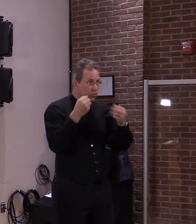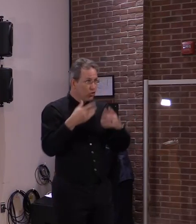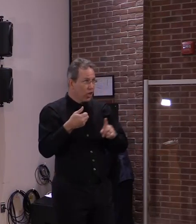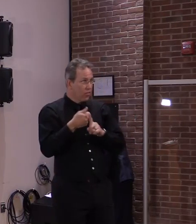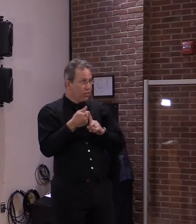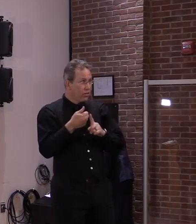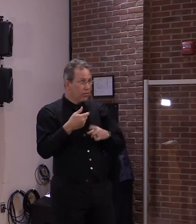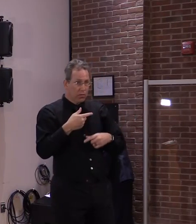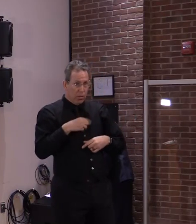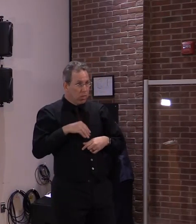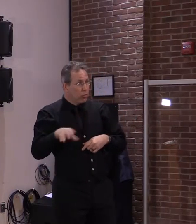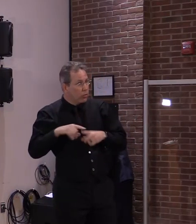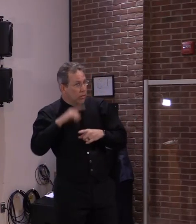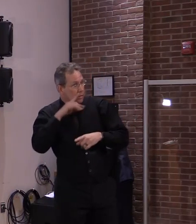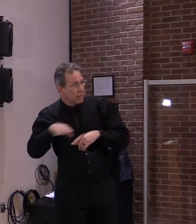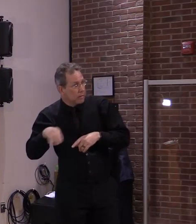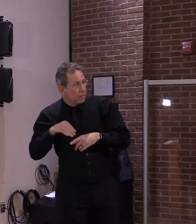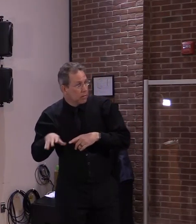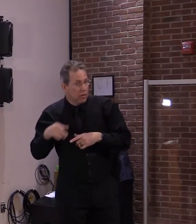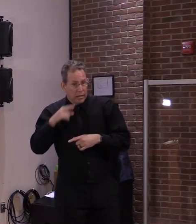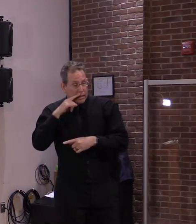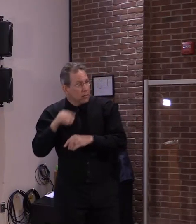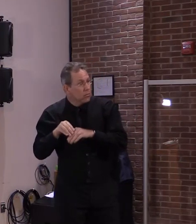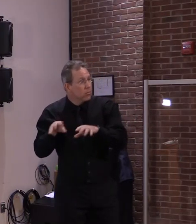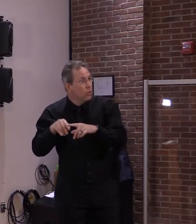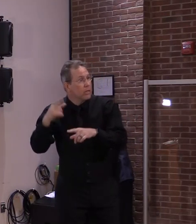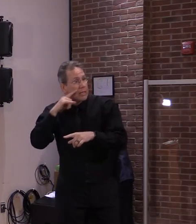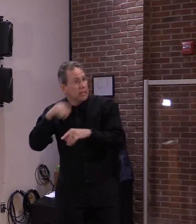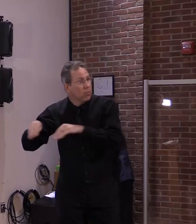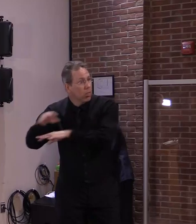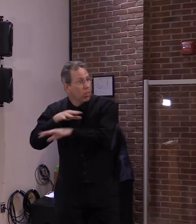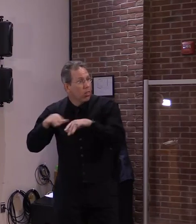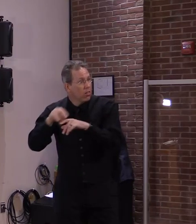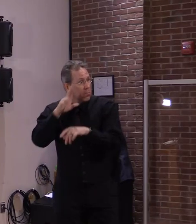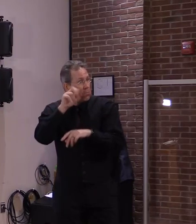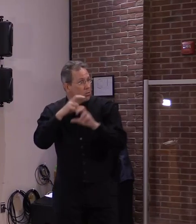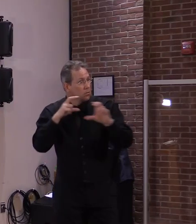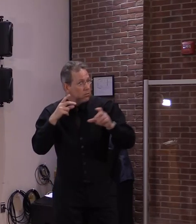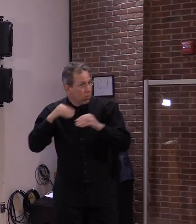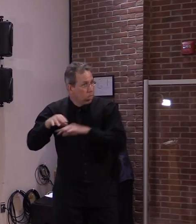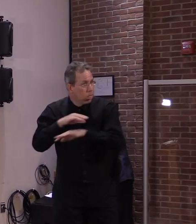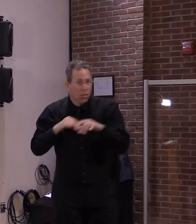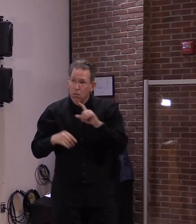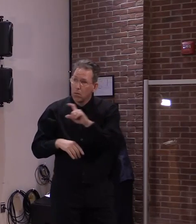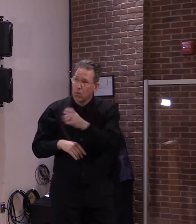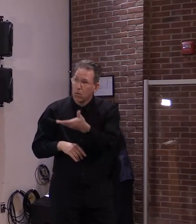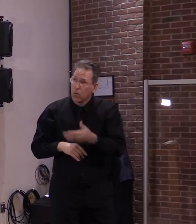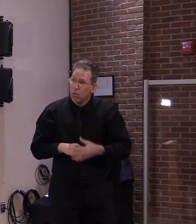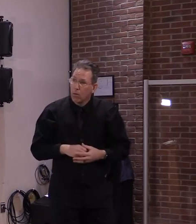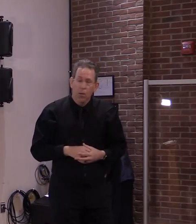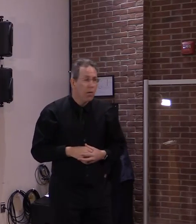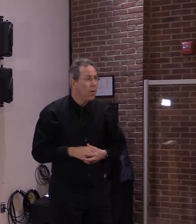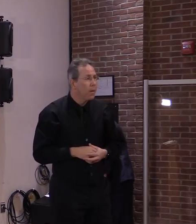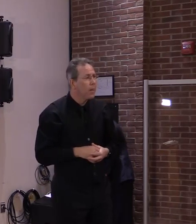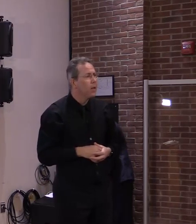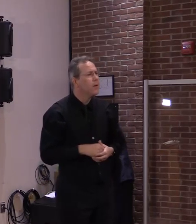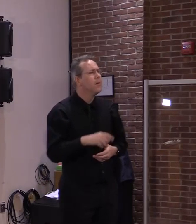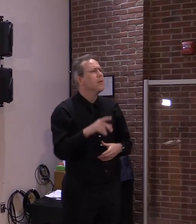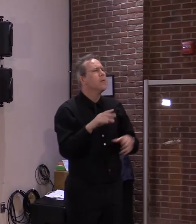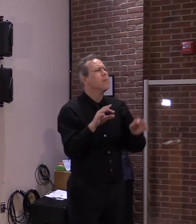kid to kid or anything like that? Right, so that's important news. And so far, we are not aware of any within the